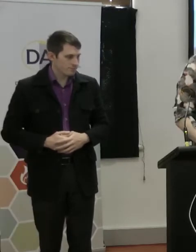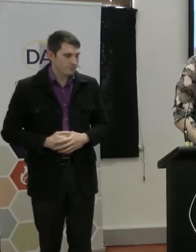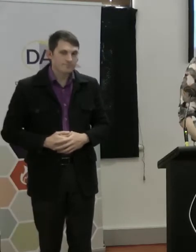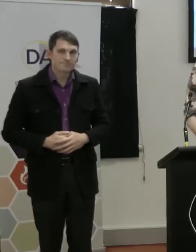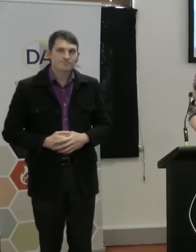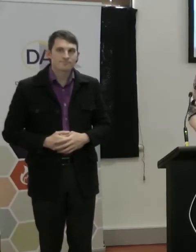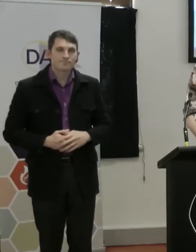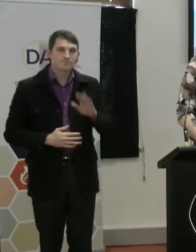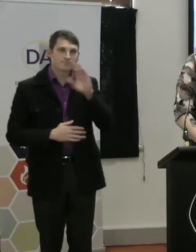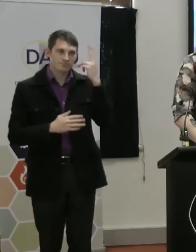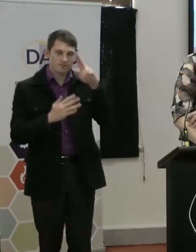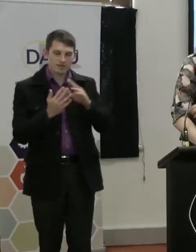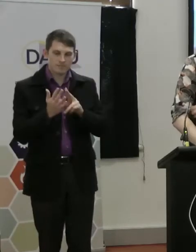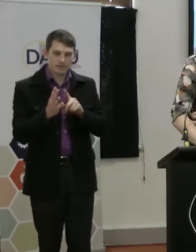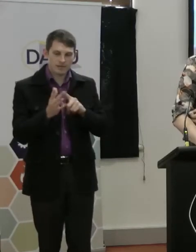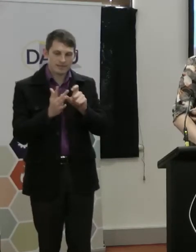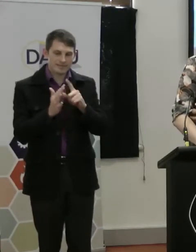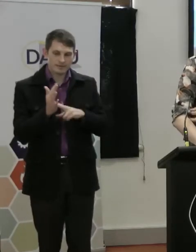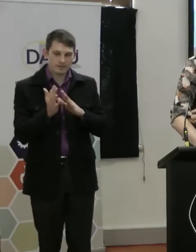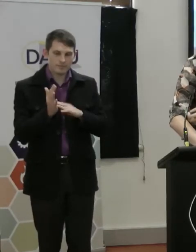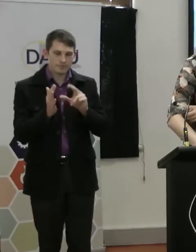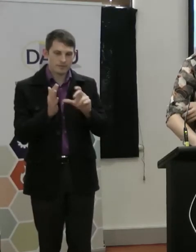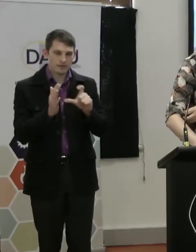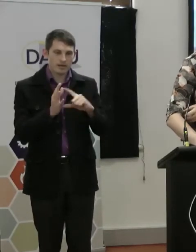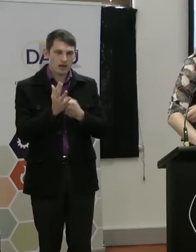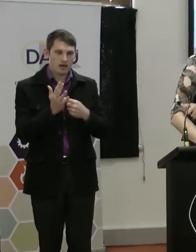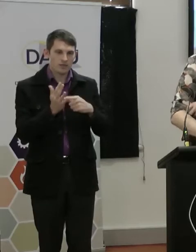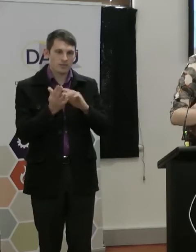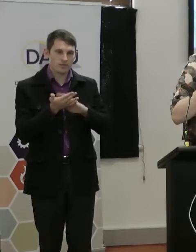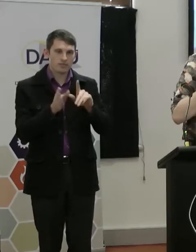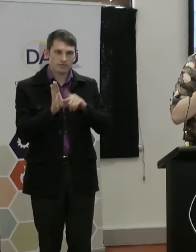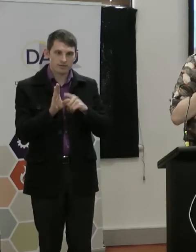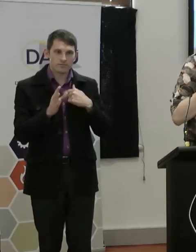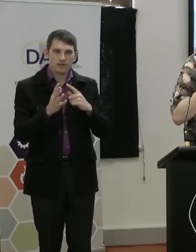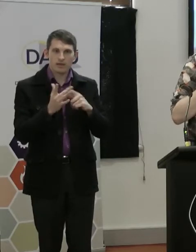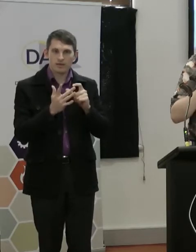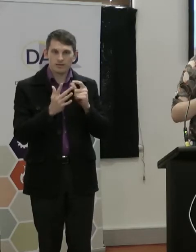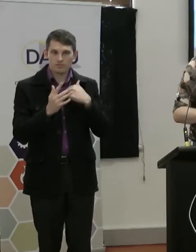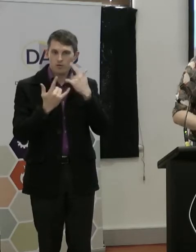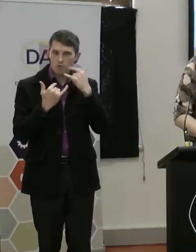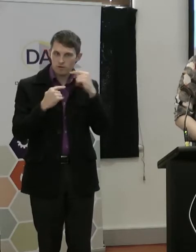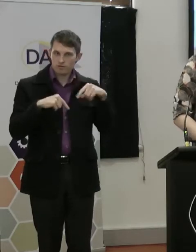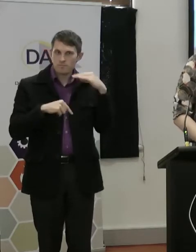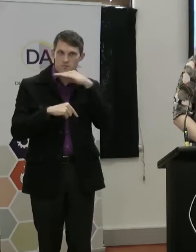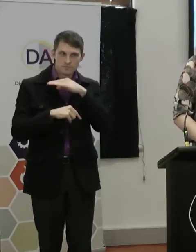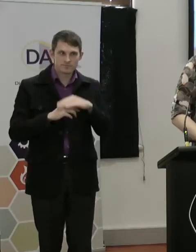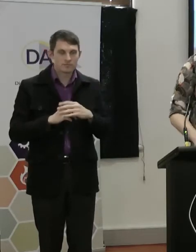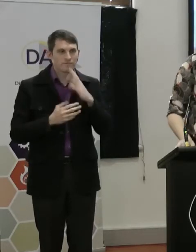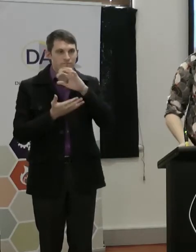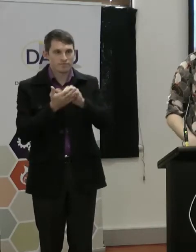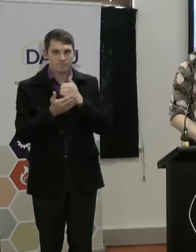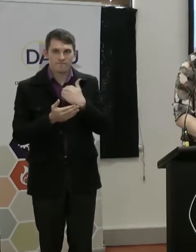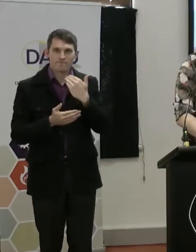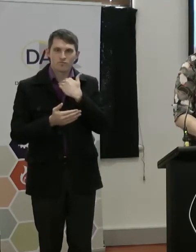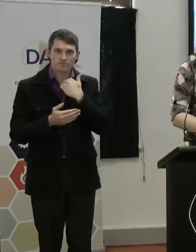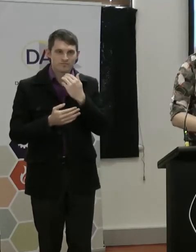Hi everyone, my name is AidAn McCarthy. I'm a lawyer in knowmore's Melbourne office. You'll have to forgive me, I've got a bit of a cold, so my voice is a bit going to